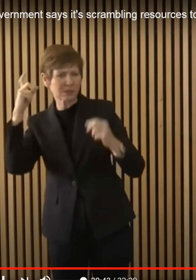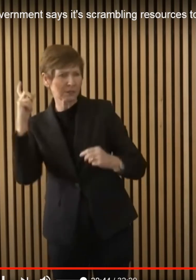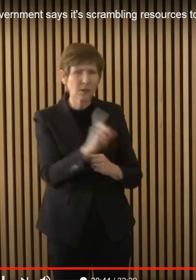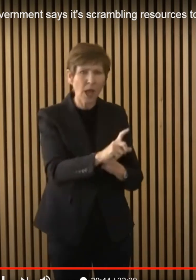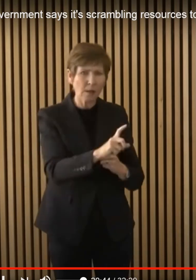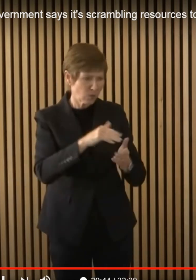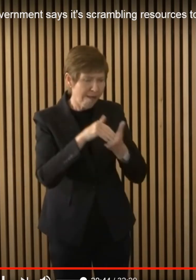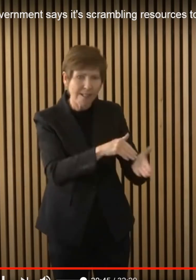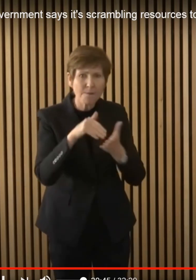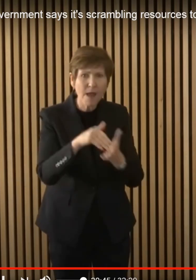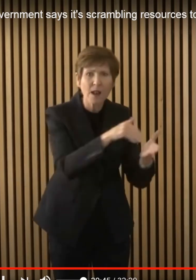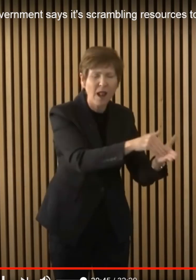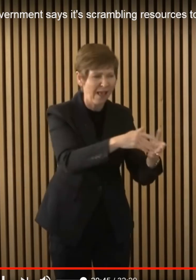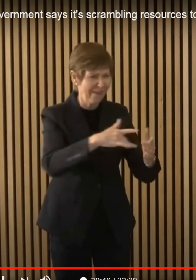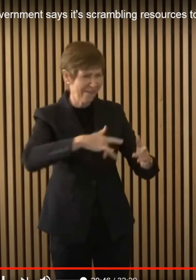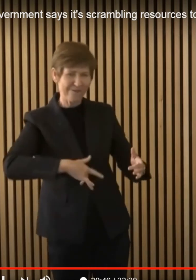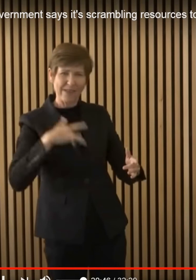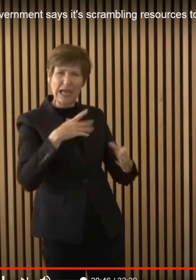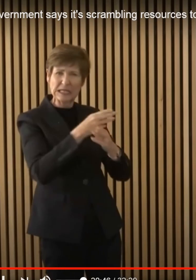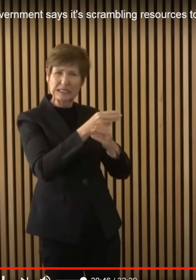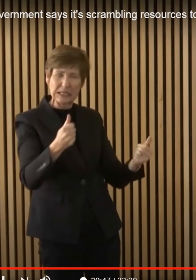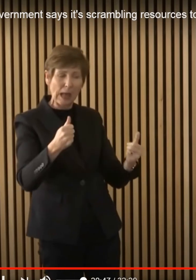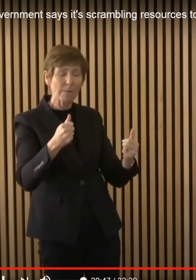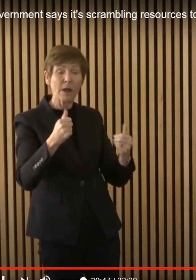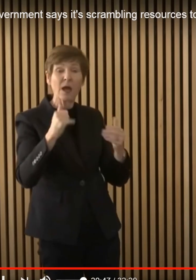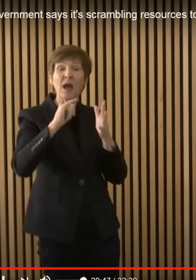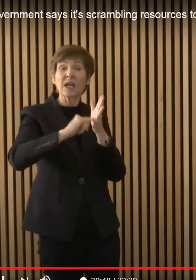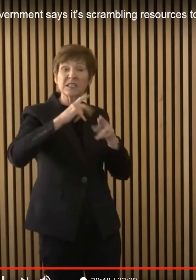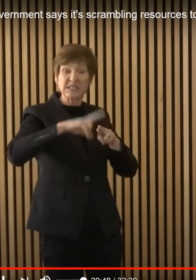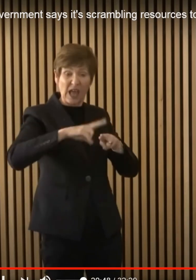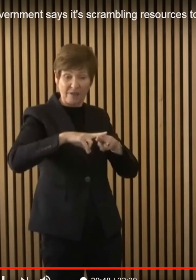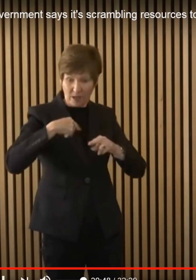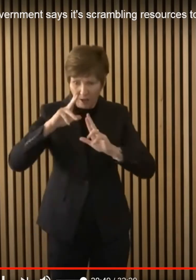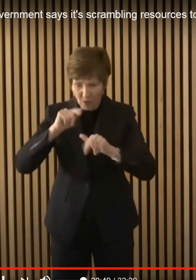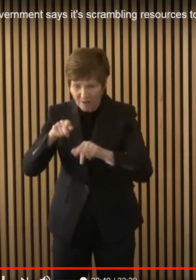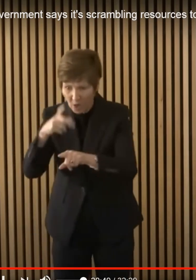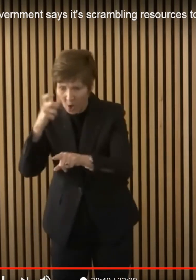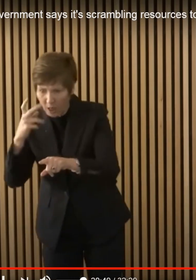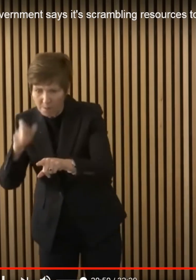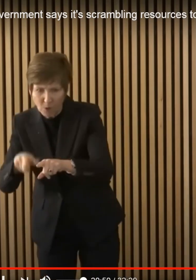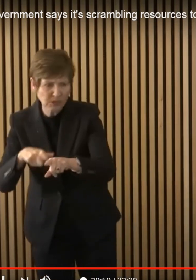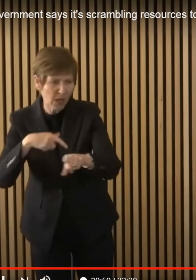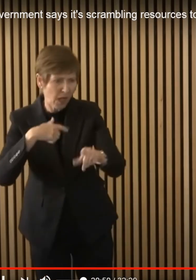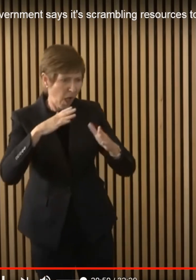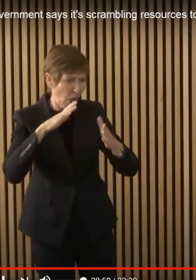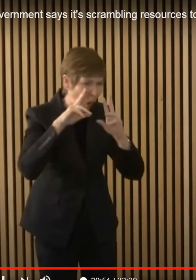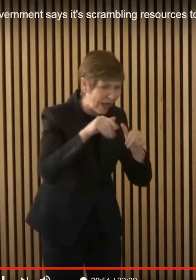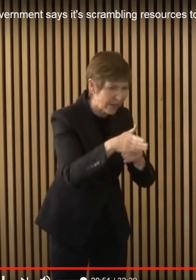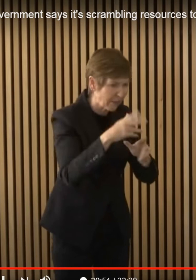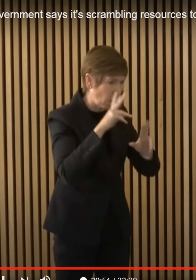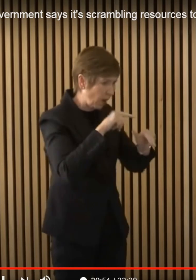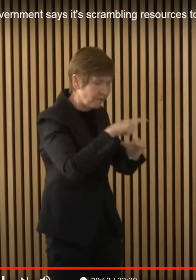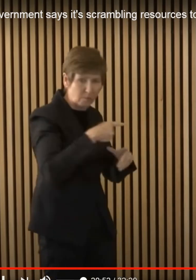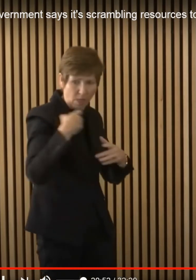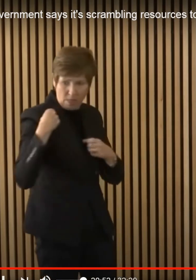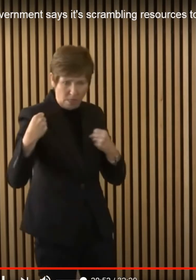public and also private and not-for-profit aged cares have had infections in the area.